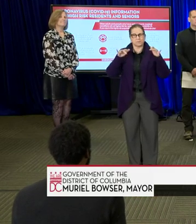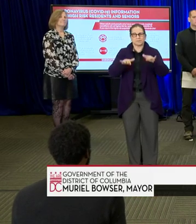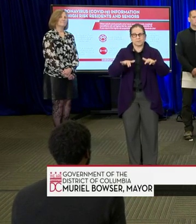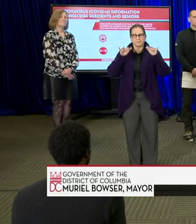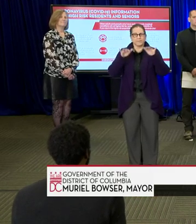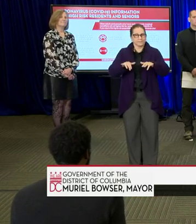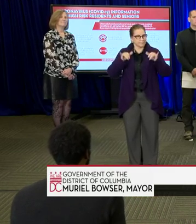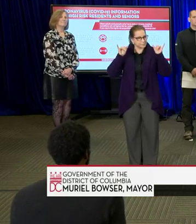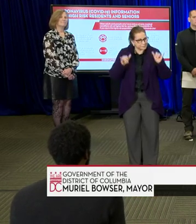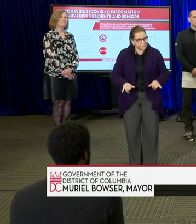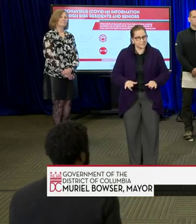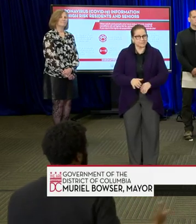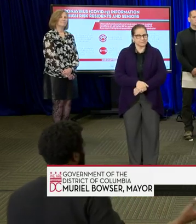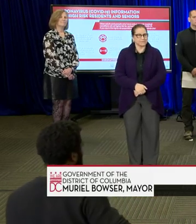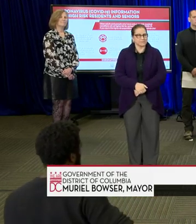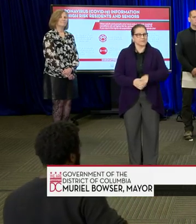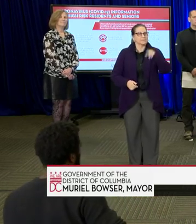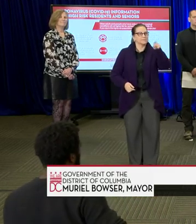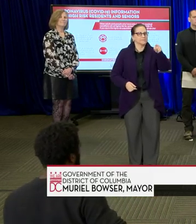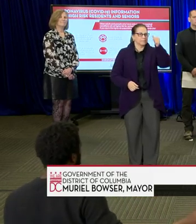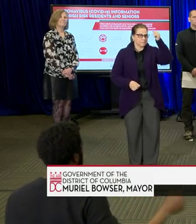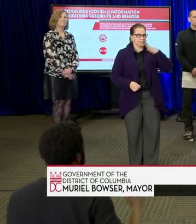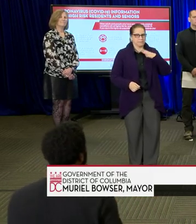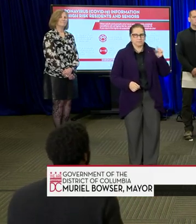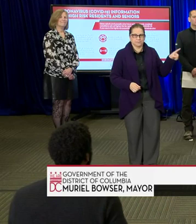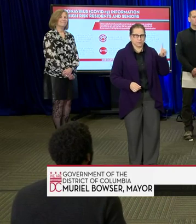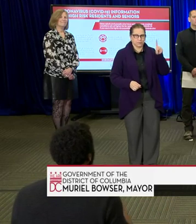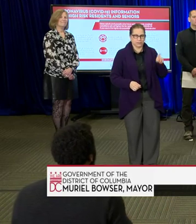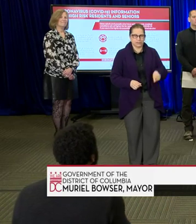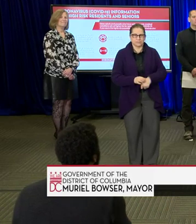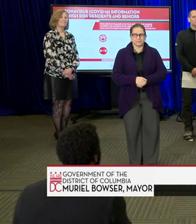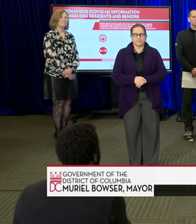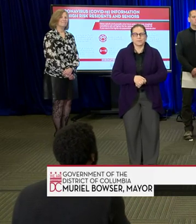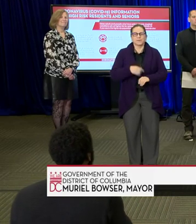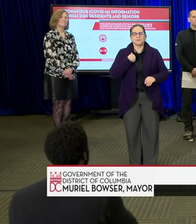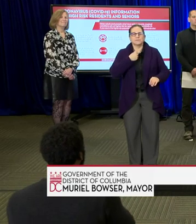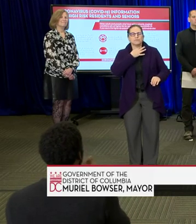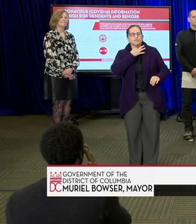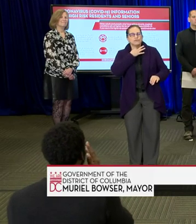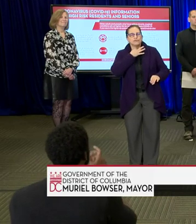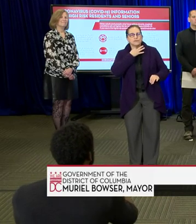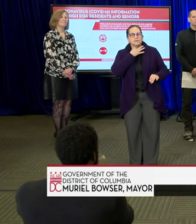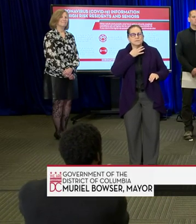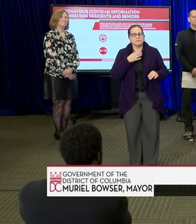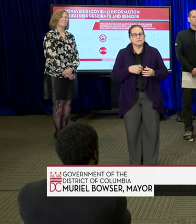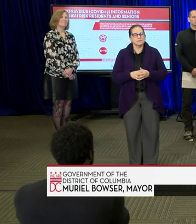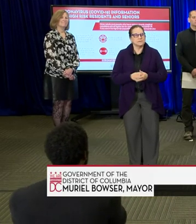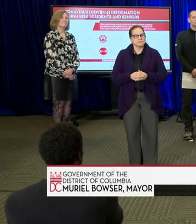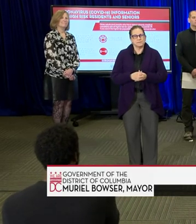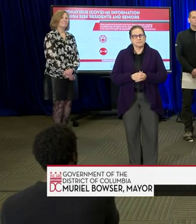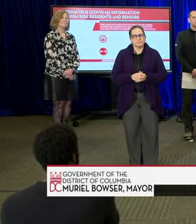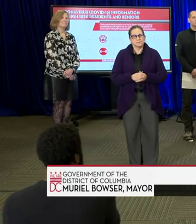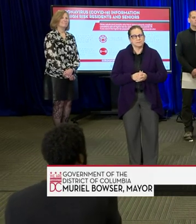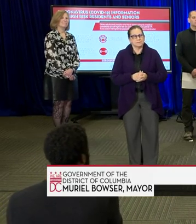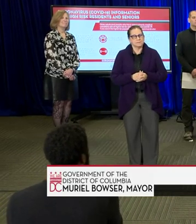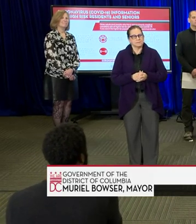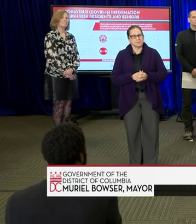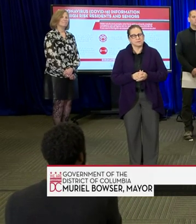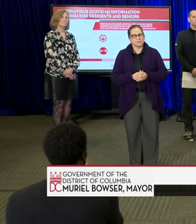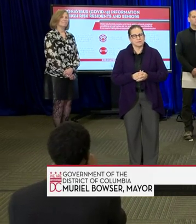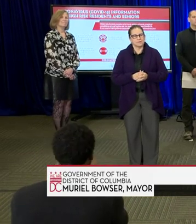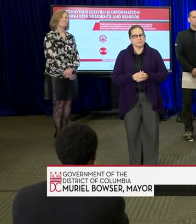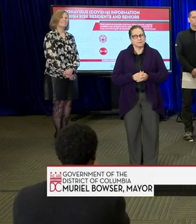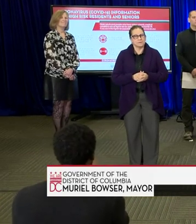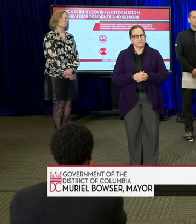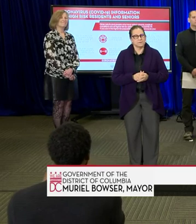Yes, Mayor. Yes, Mayor. Just kind of curious in terms of the reconfiguring the existing facilities, sort of the unused hotels. How many are you looking